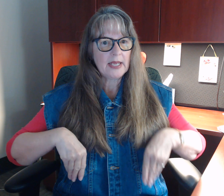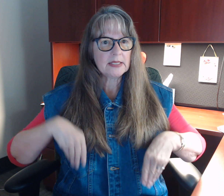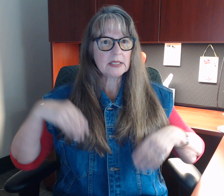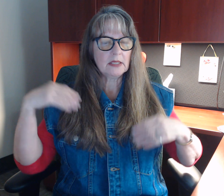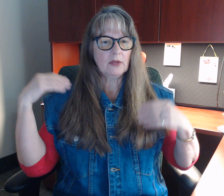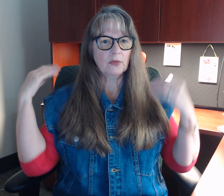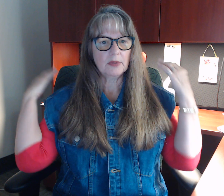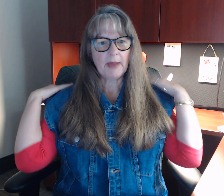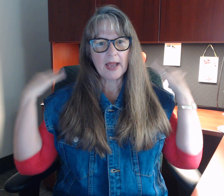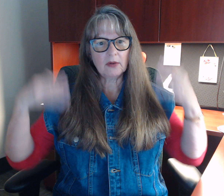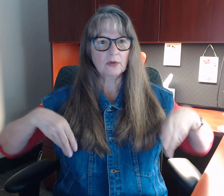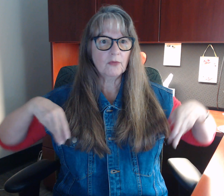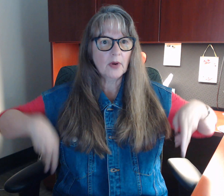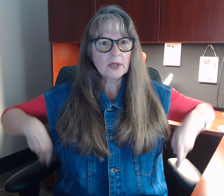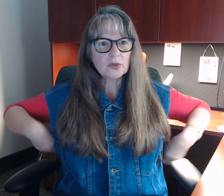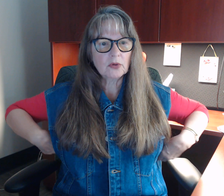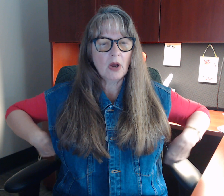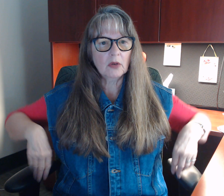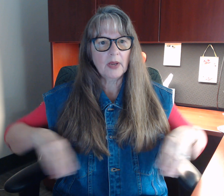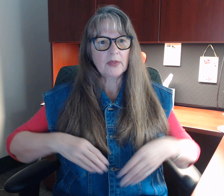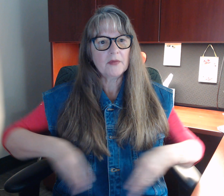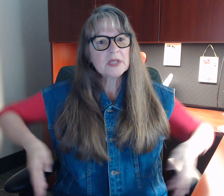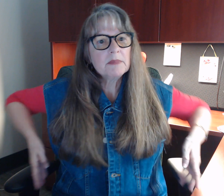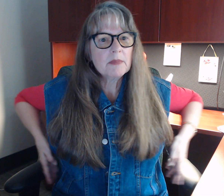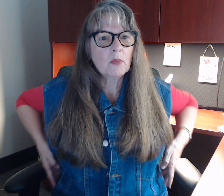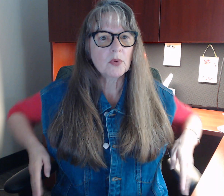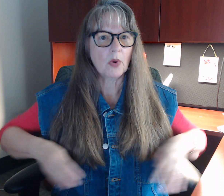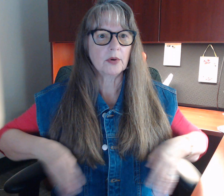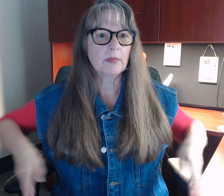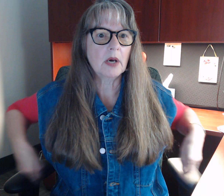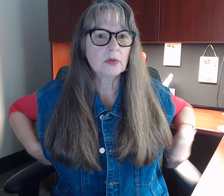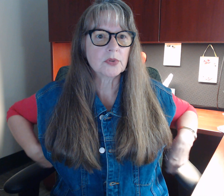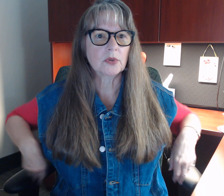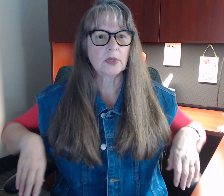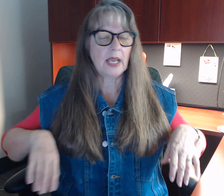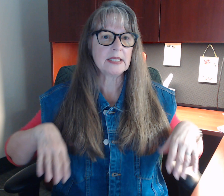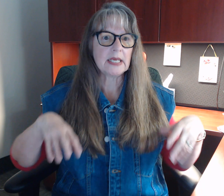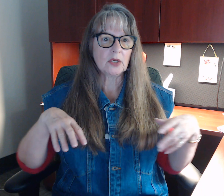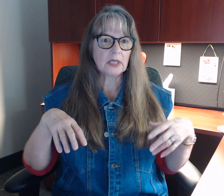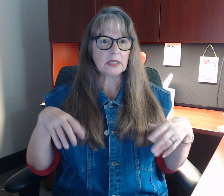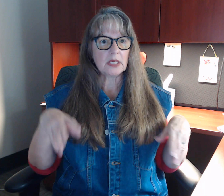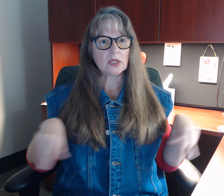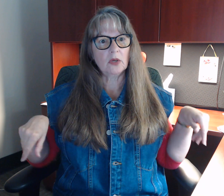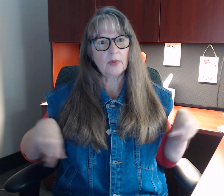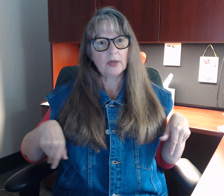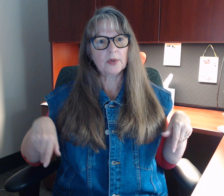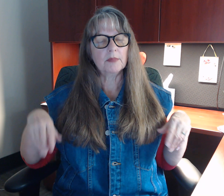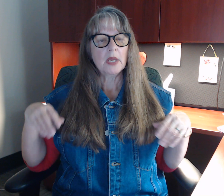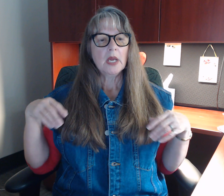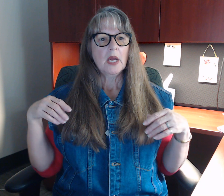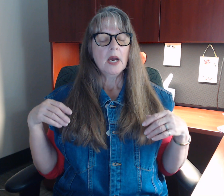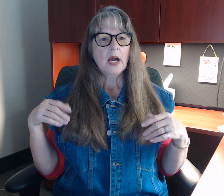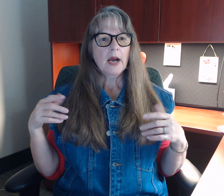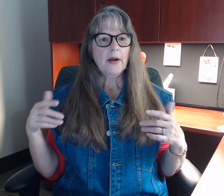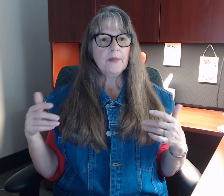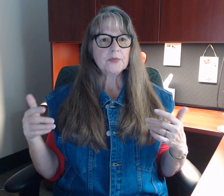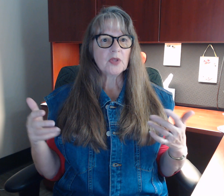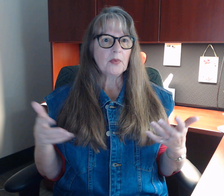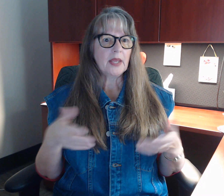weights either in the back or the front or all around. I've seen people with water bottles or canteen looking things all around them. So that way they can